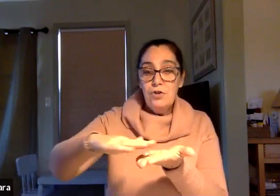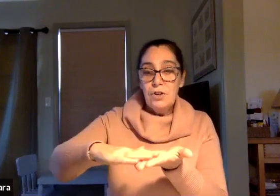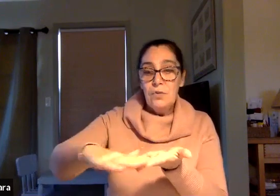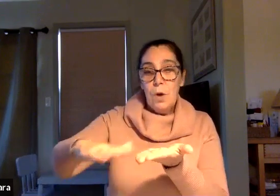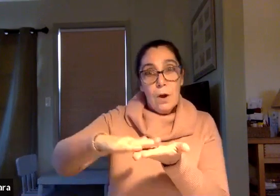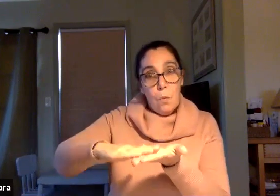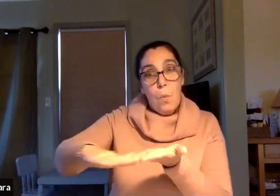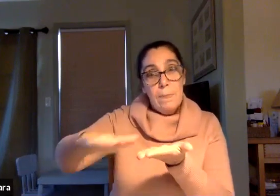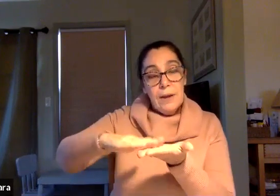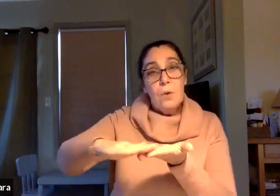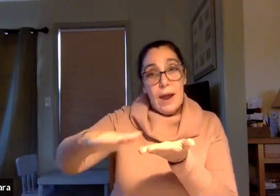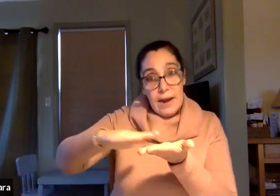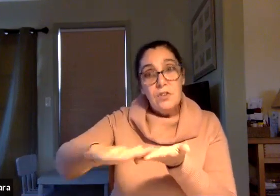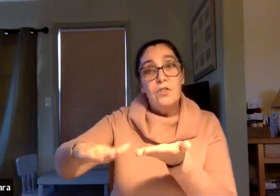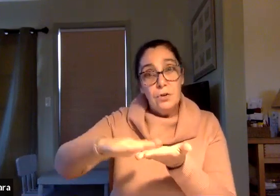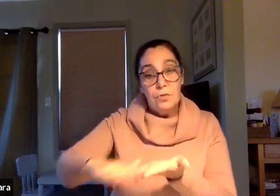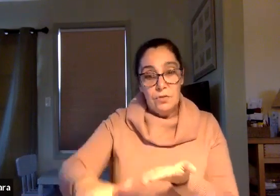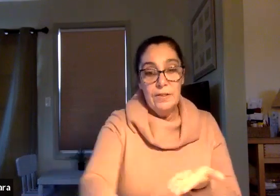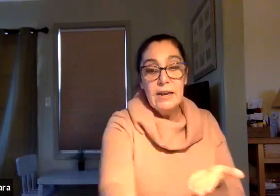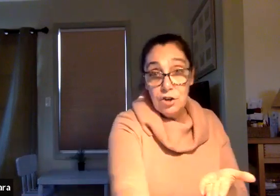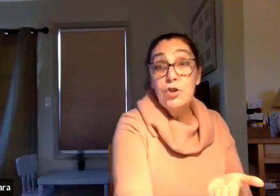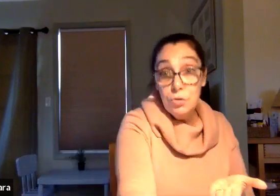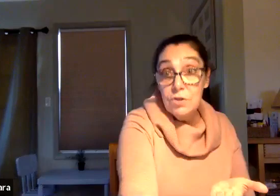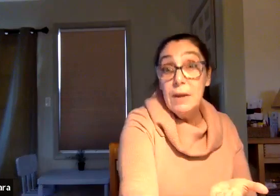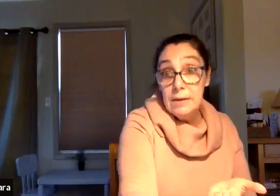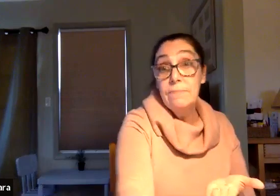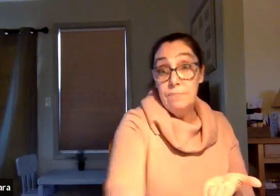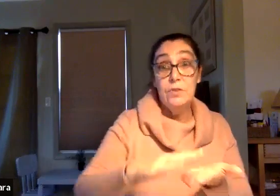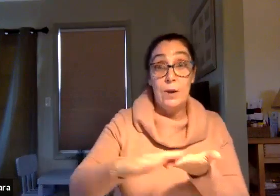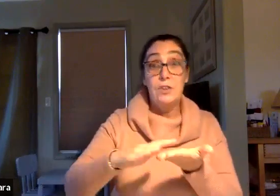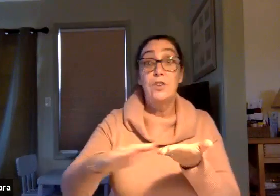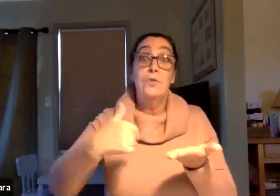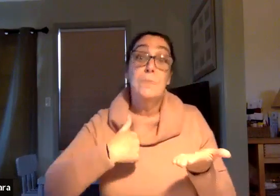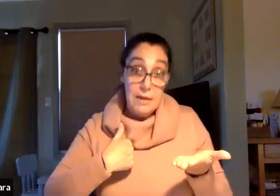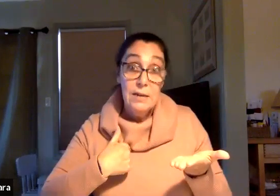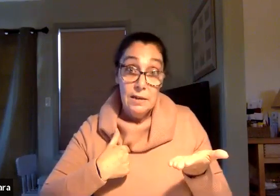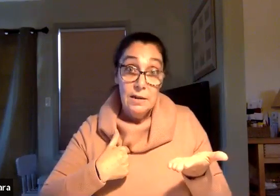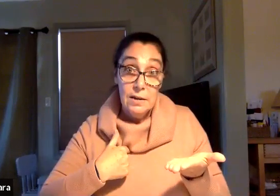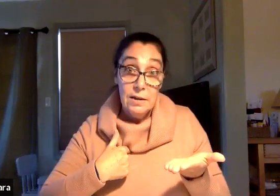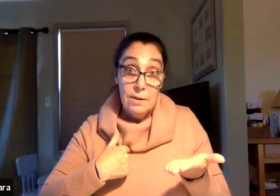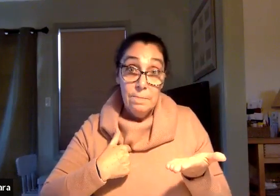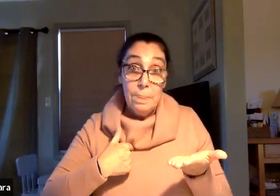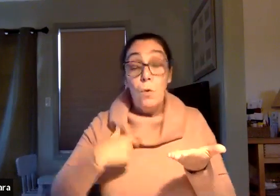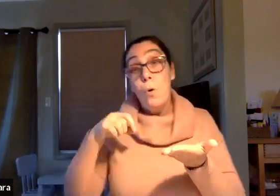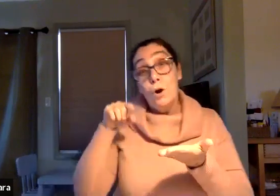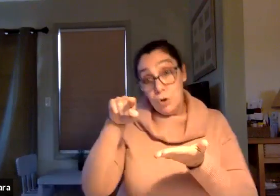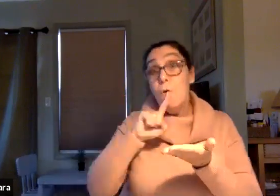just wiping it away. Excuse, like excuse me. So excuse me, or you